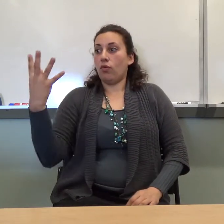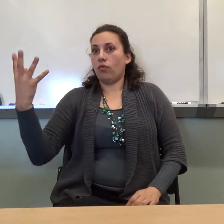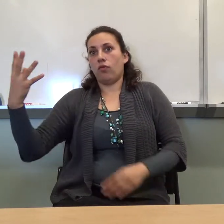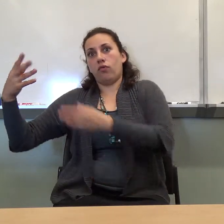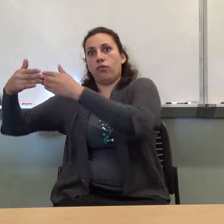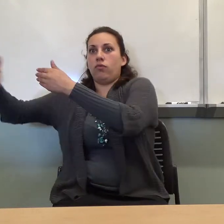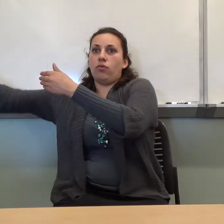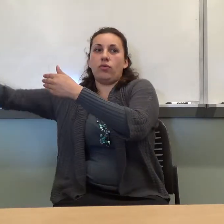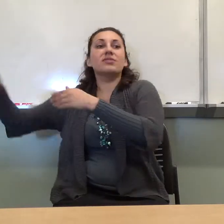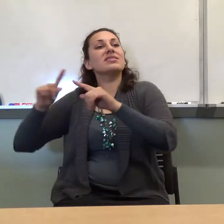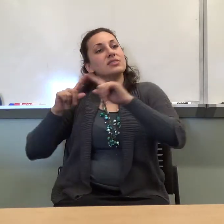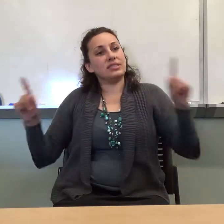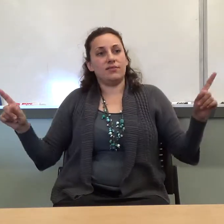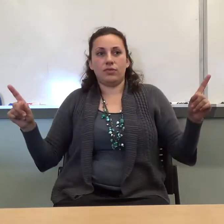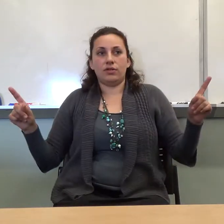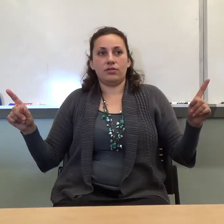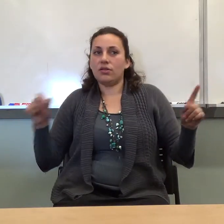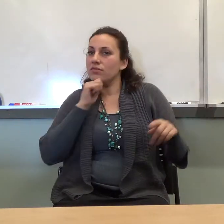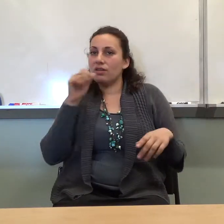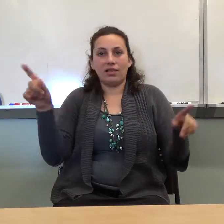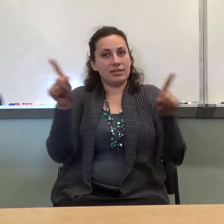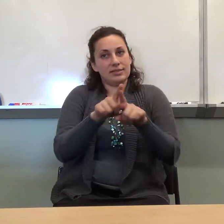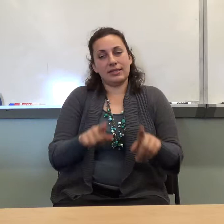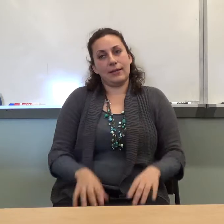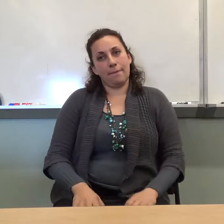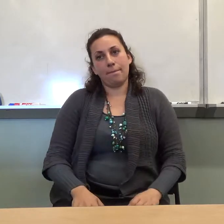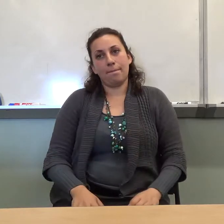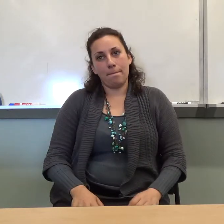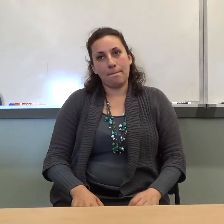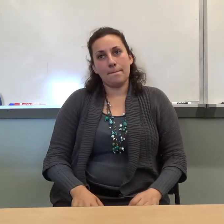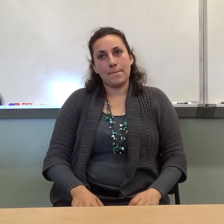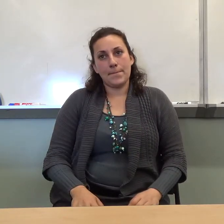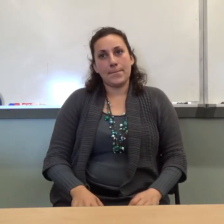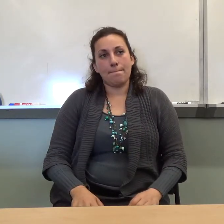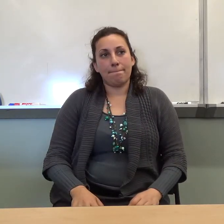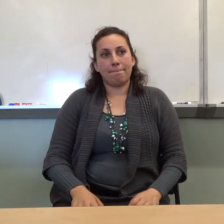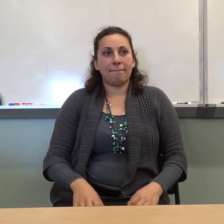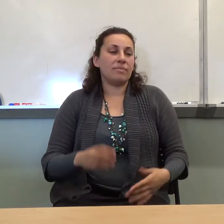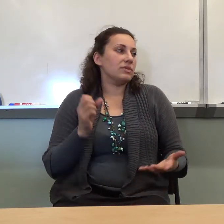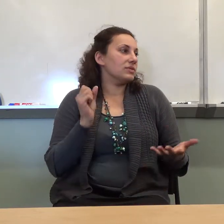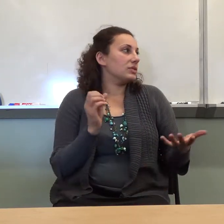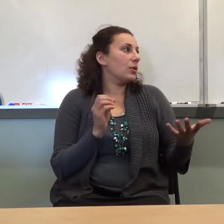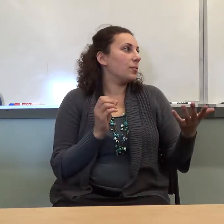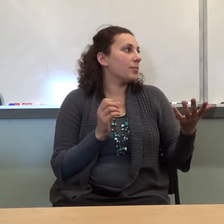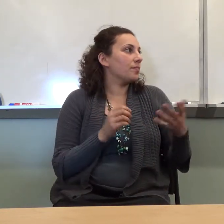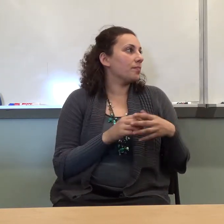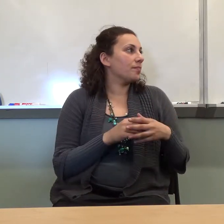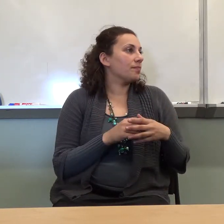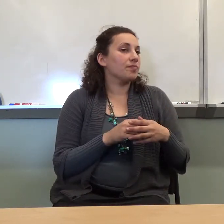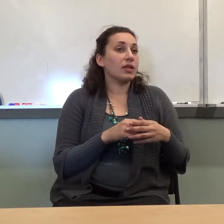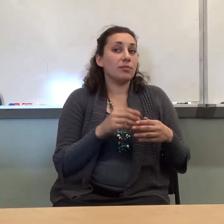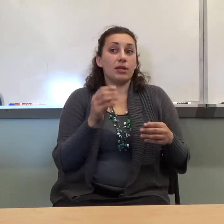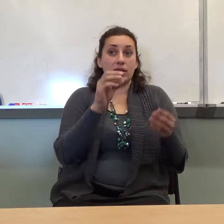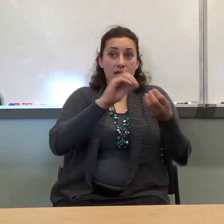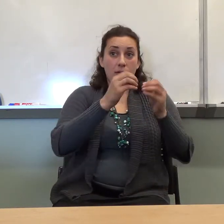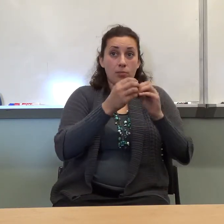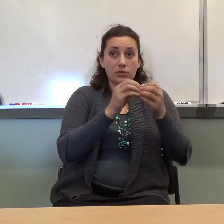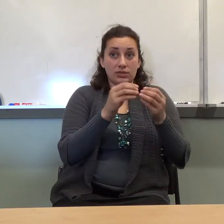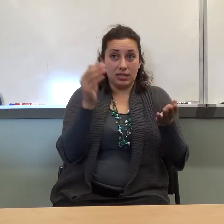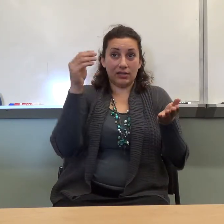something. And we'll look at that a little later, and that's not exactly where we are right now, but repeaters are like that. Now, to go